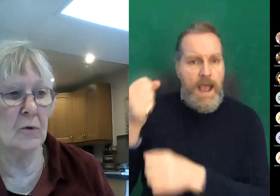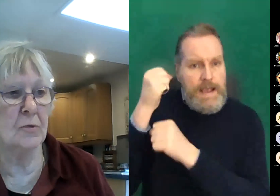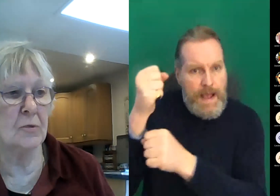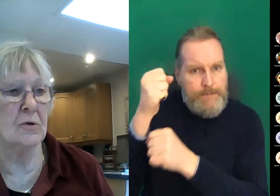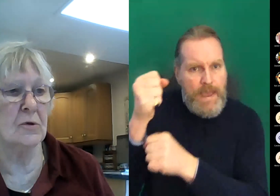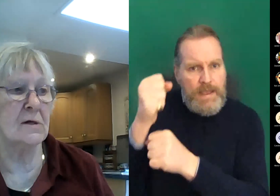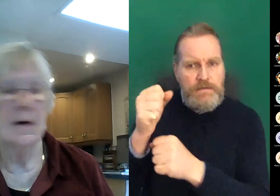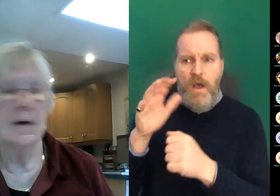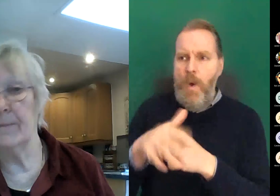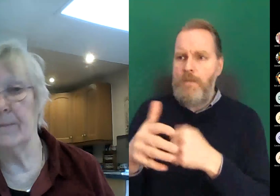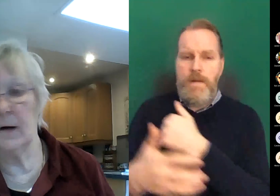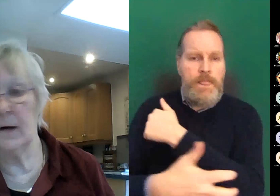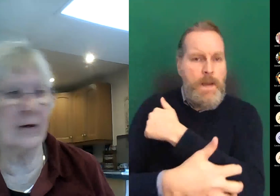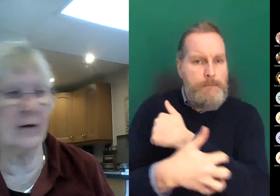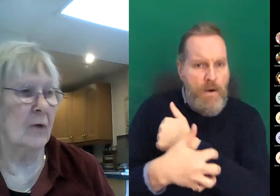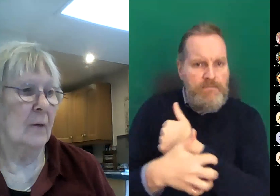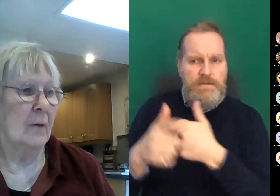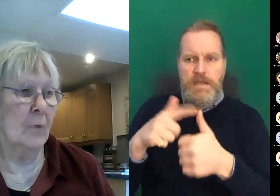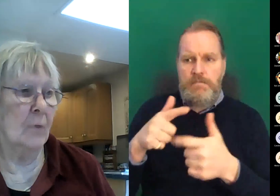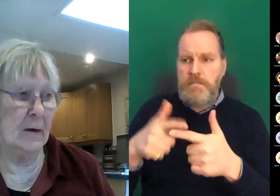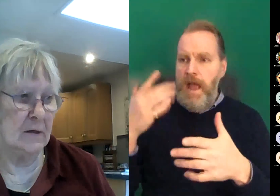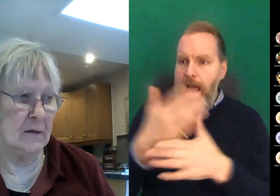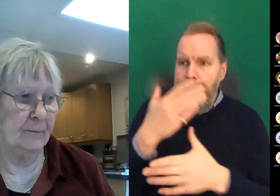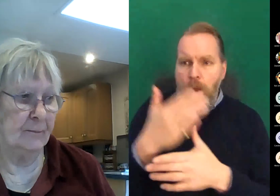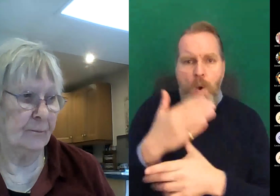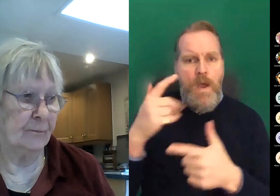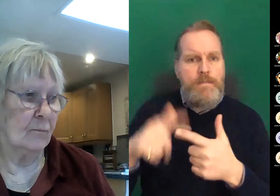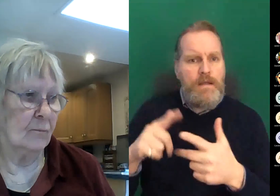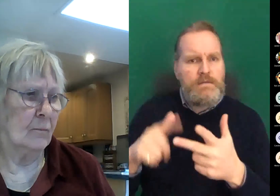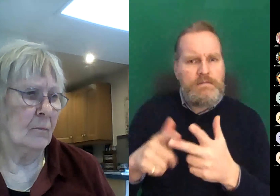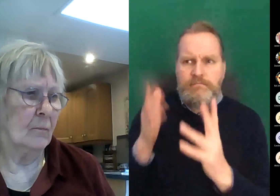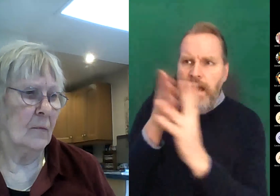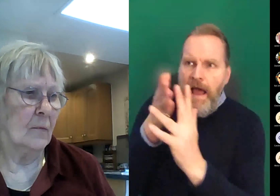of employment opportunities, and lack of mobility.